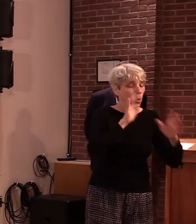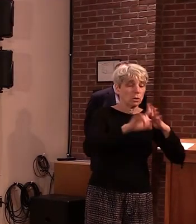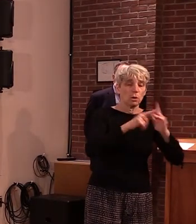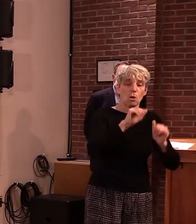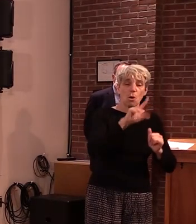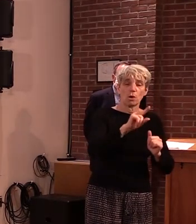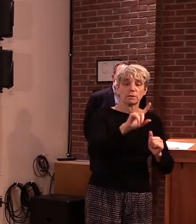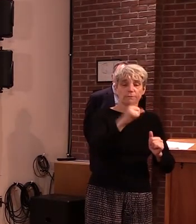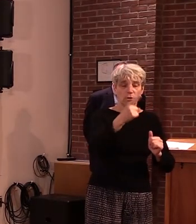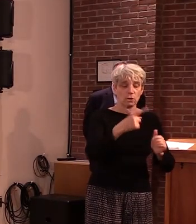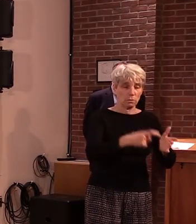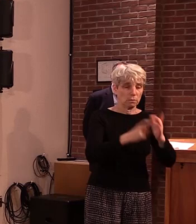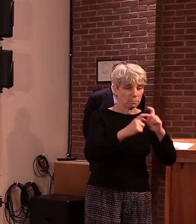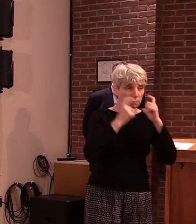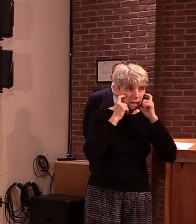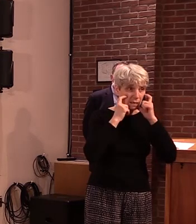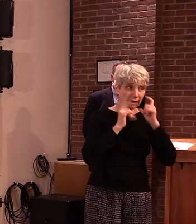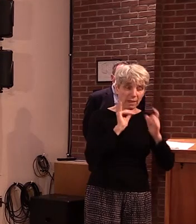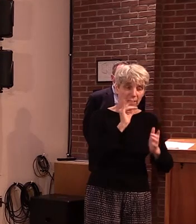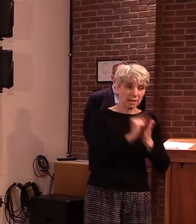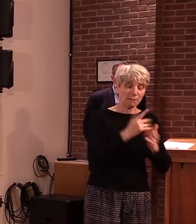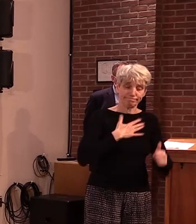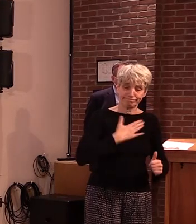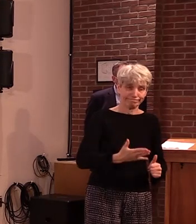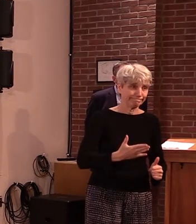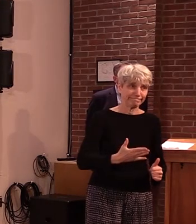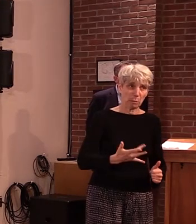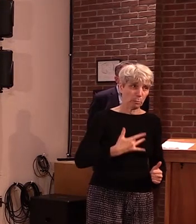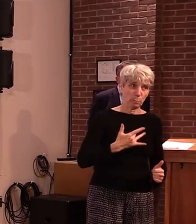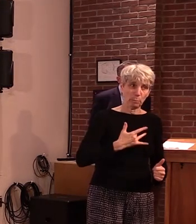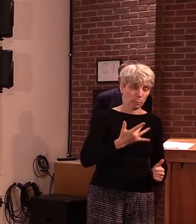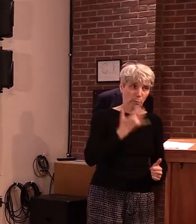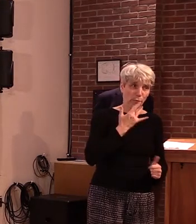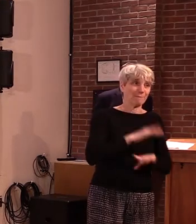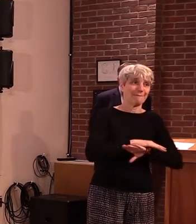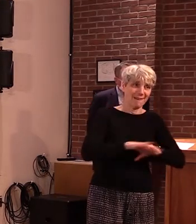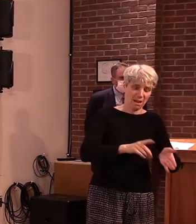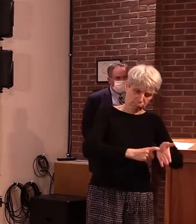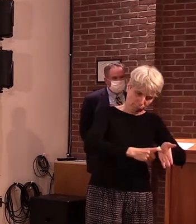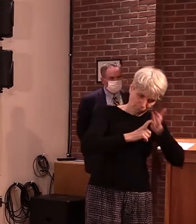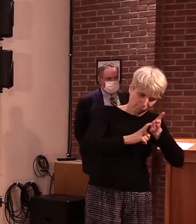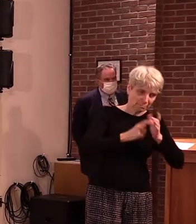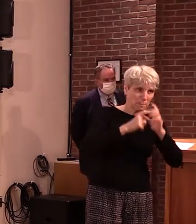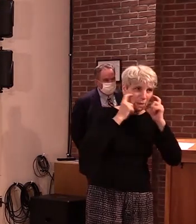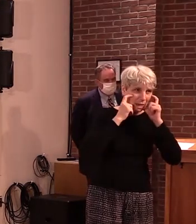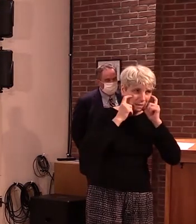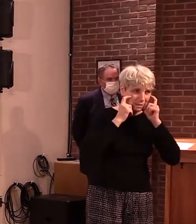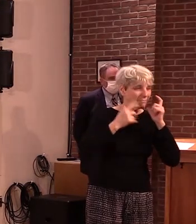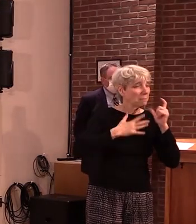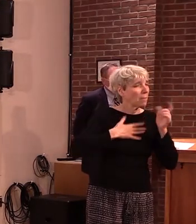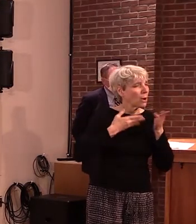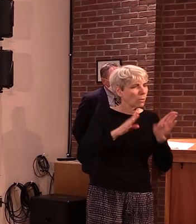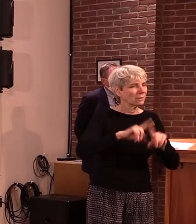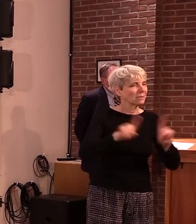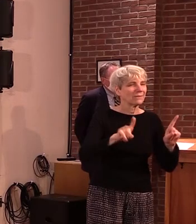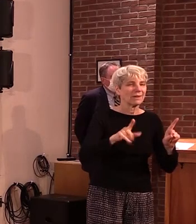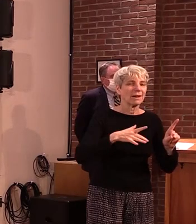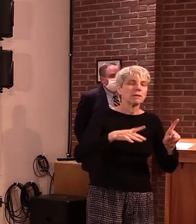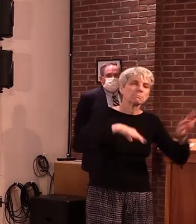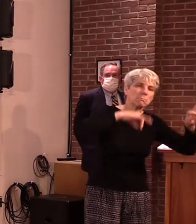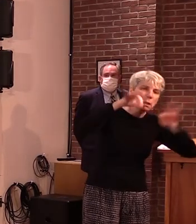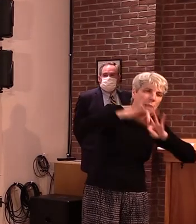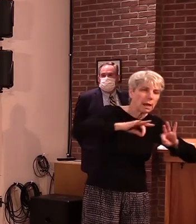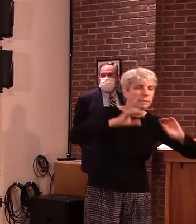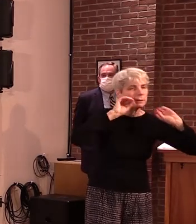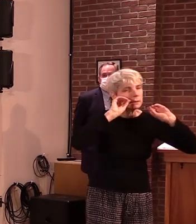wasn't what I preferred doing, that we needed to continue to educate and guide people into